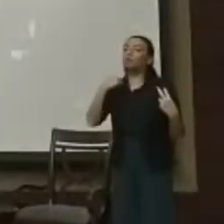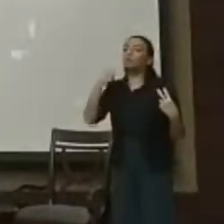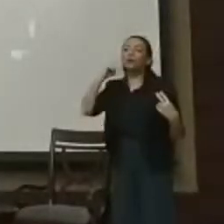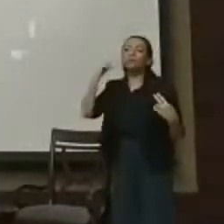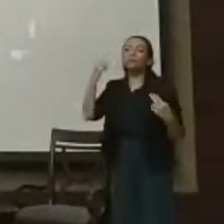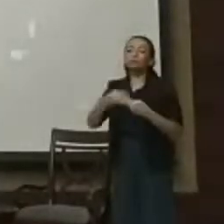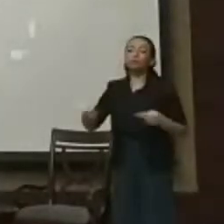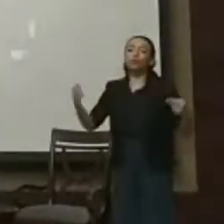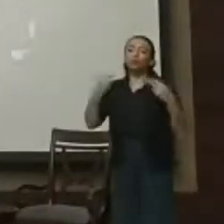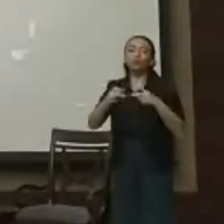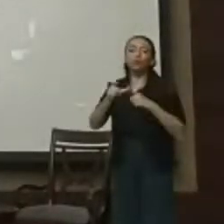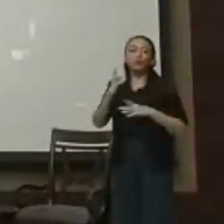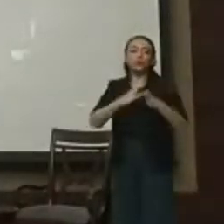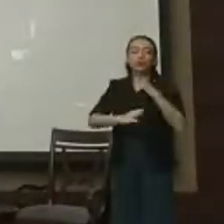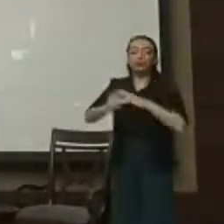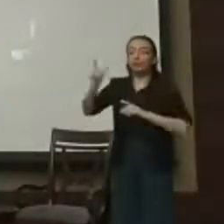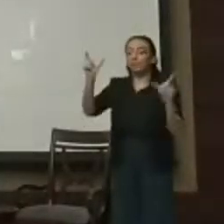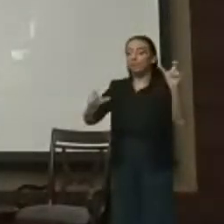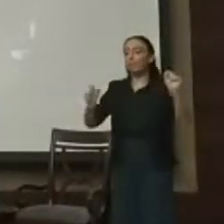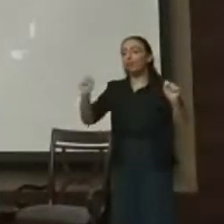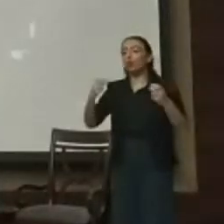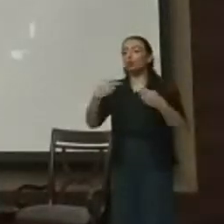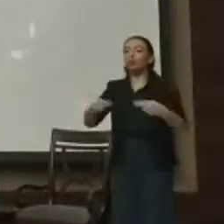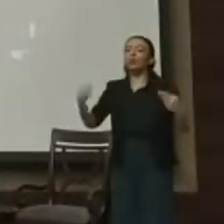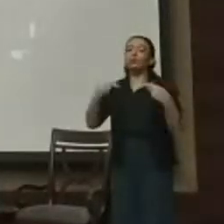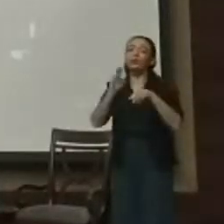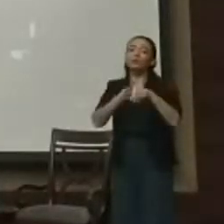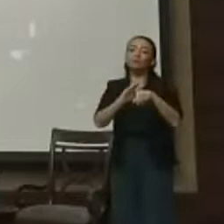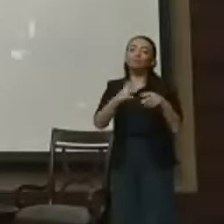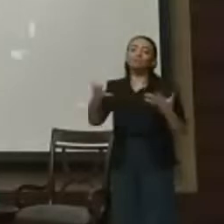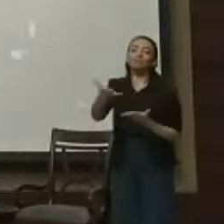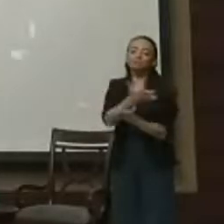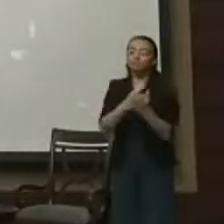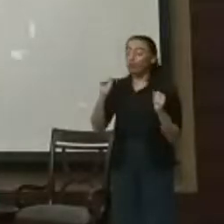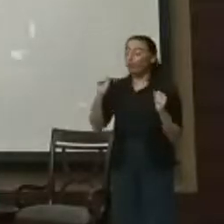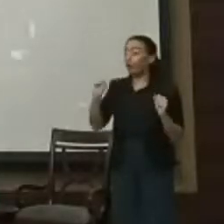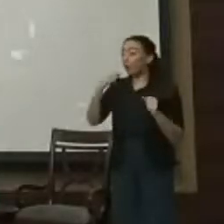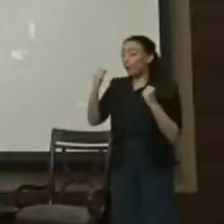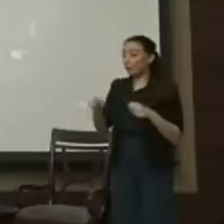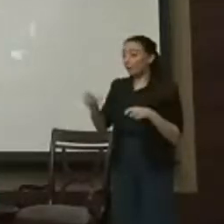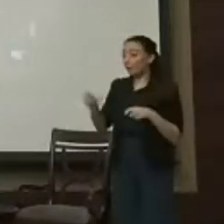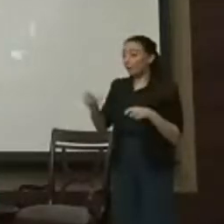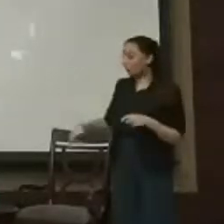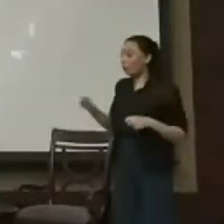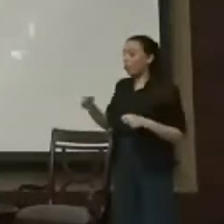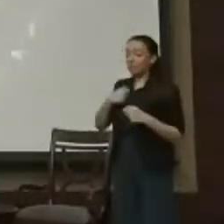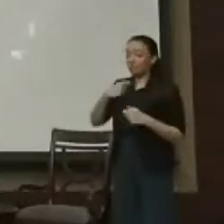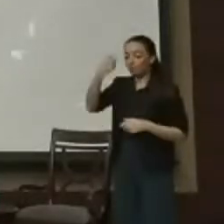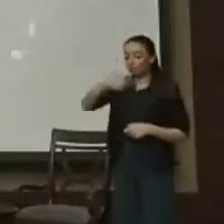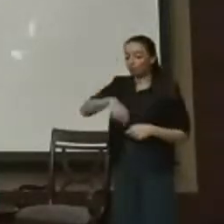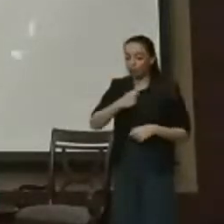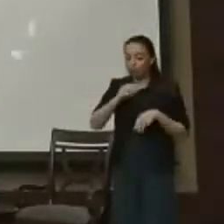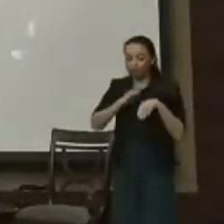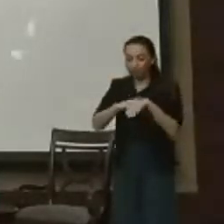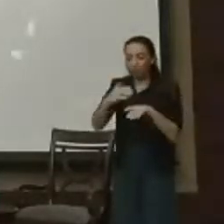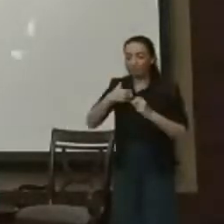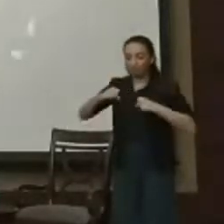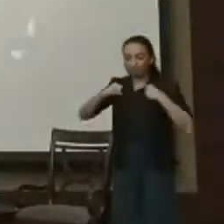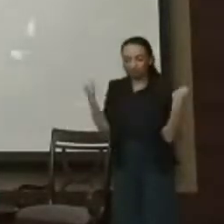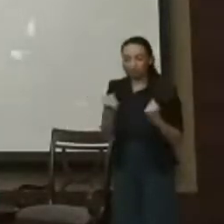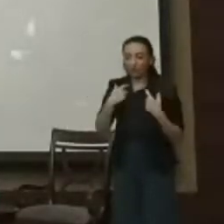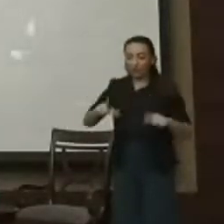with disabilities. The panelists will deliberate over their personal experiences, their trials, tribulations, and